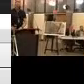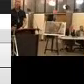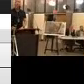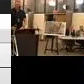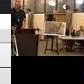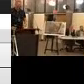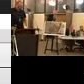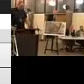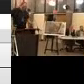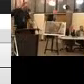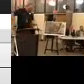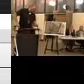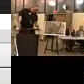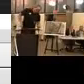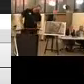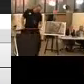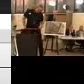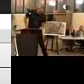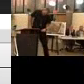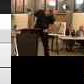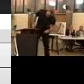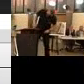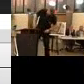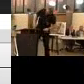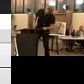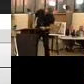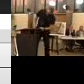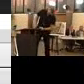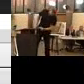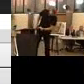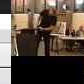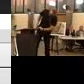computer, or if you've dialed in, you can hit *9.